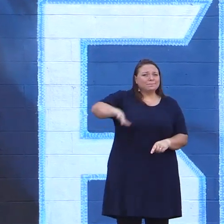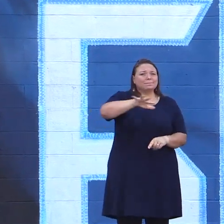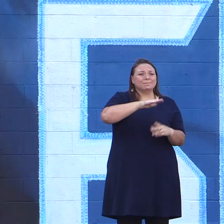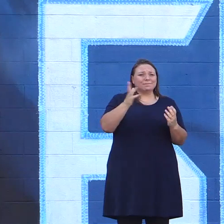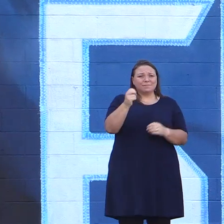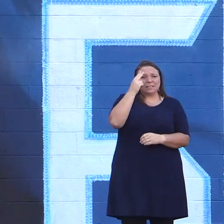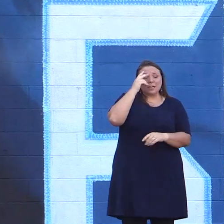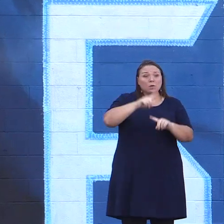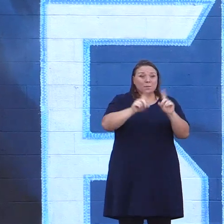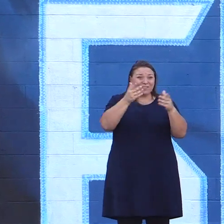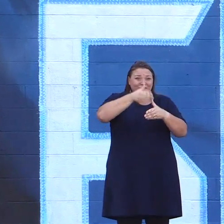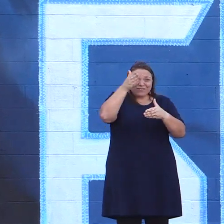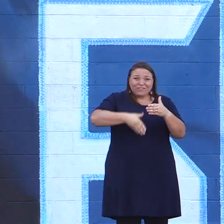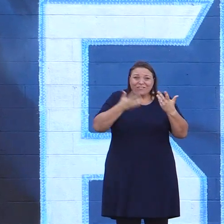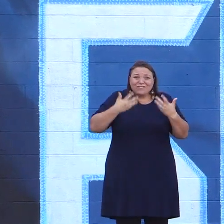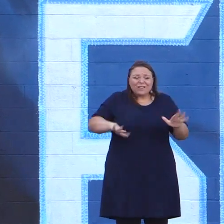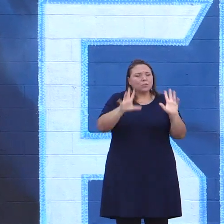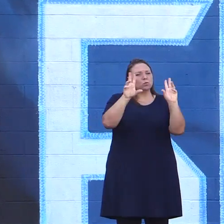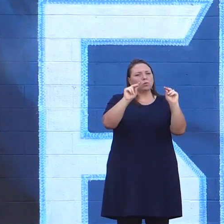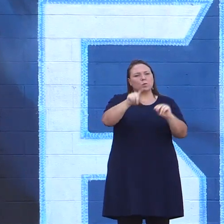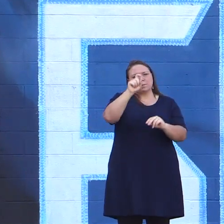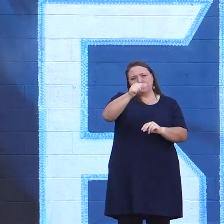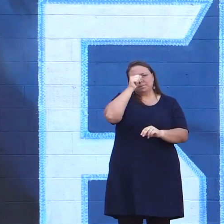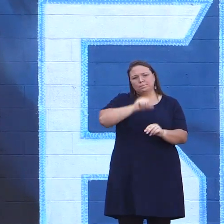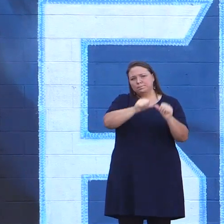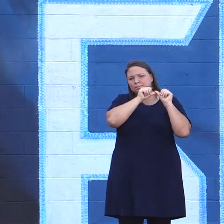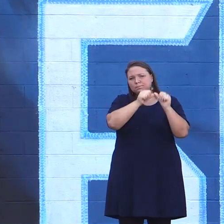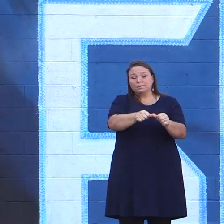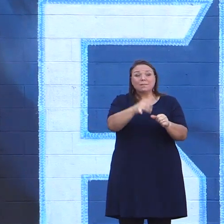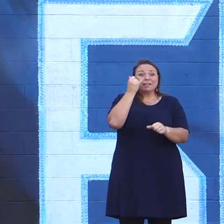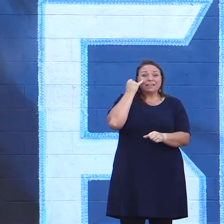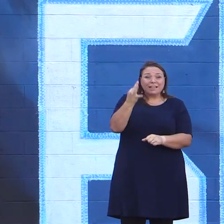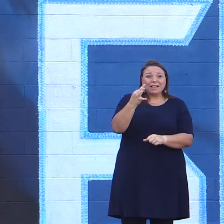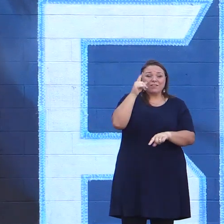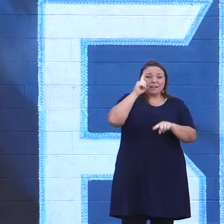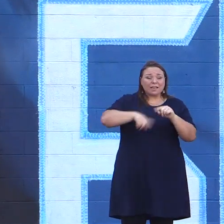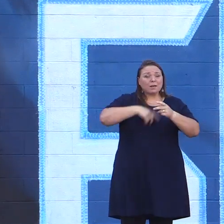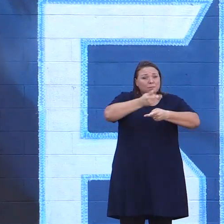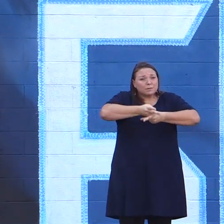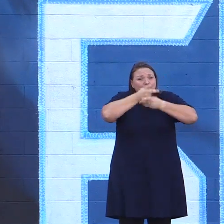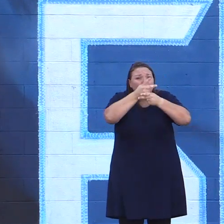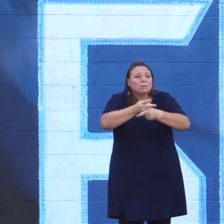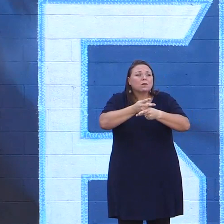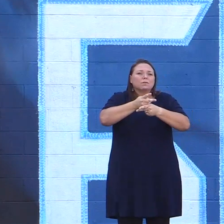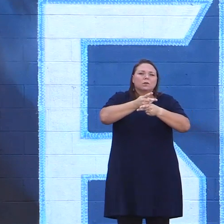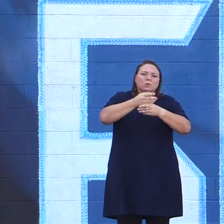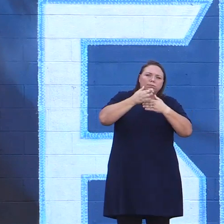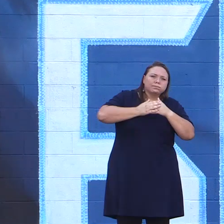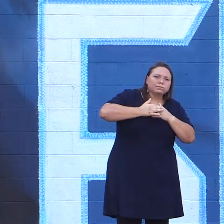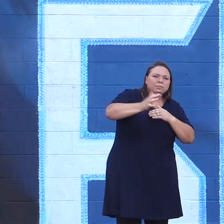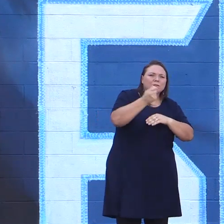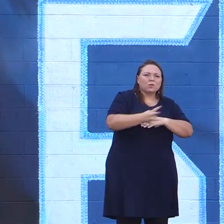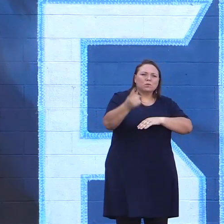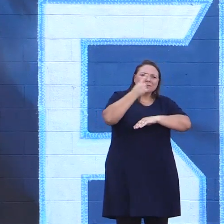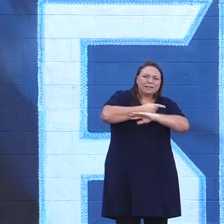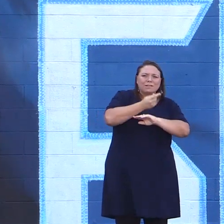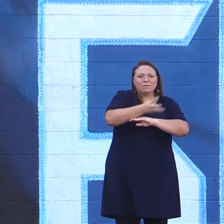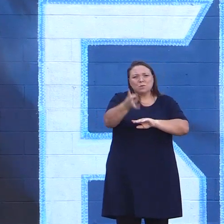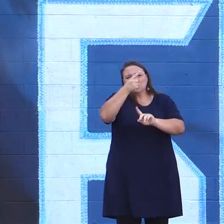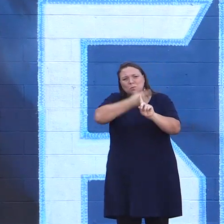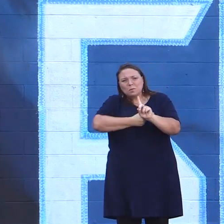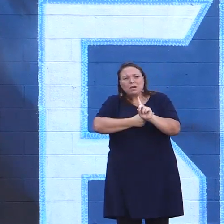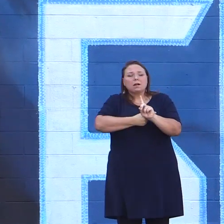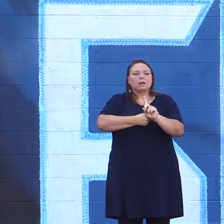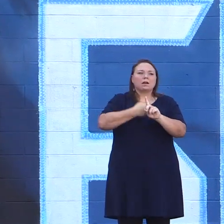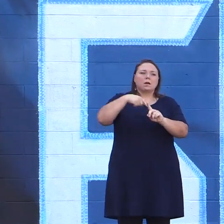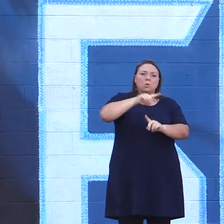our work is far from over. We must remain vigilant. If we don't proceed with caution over the next days and weeks, our progress